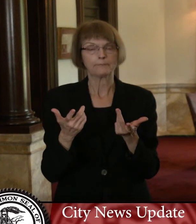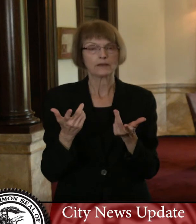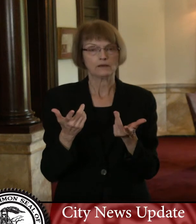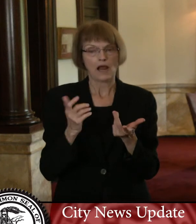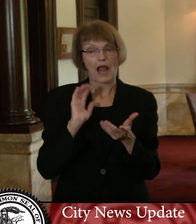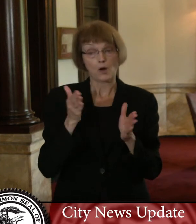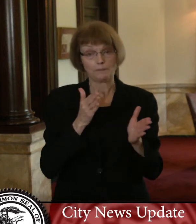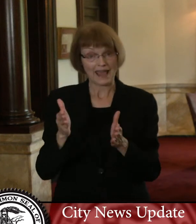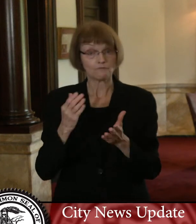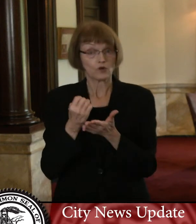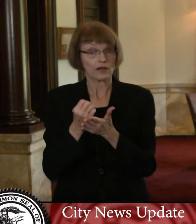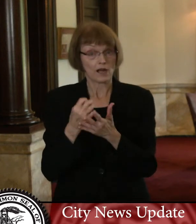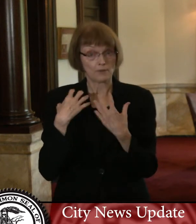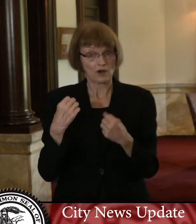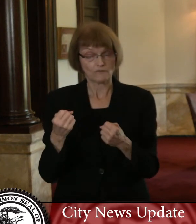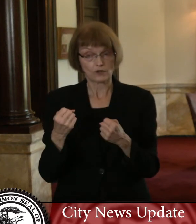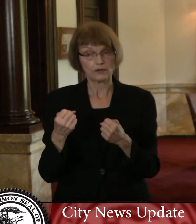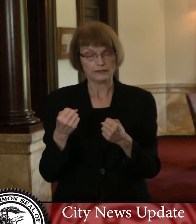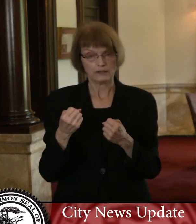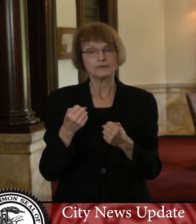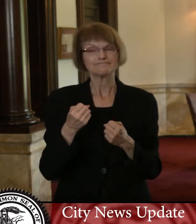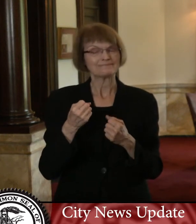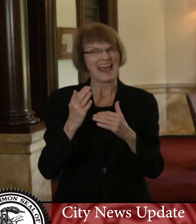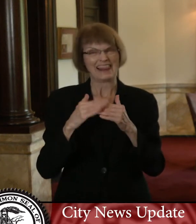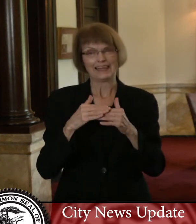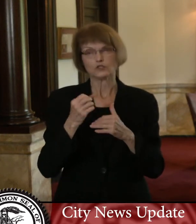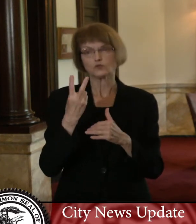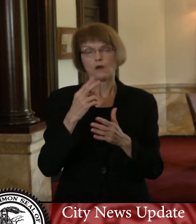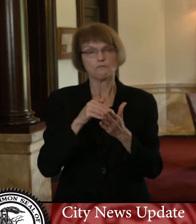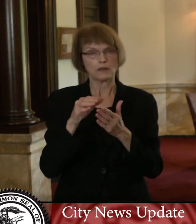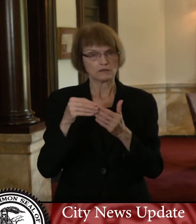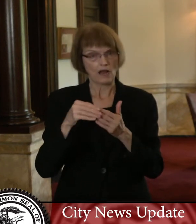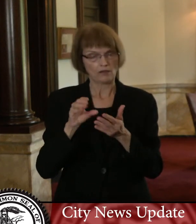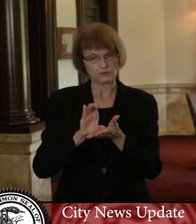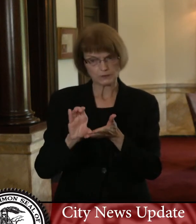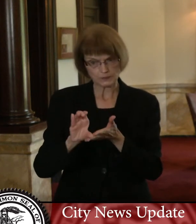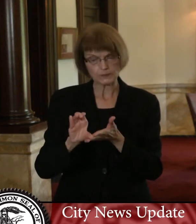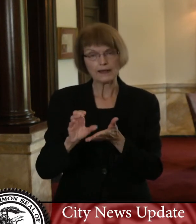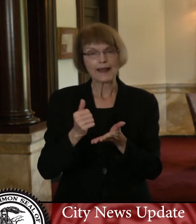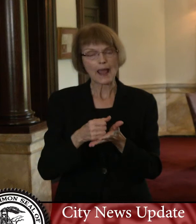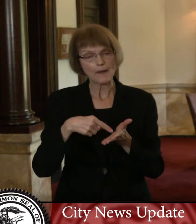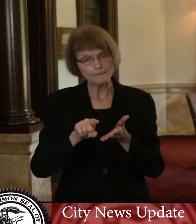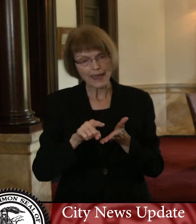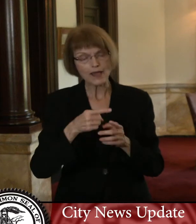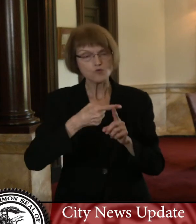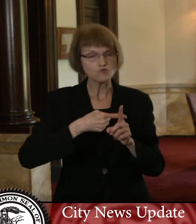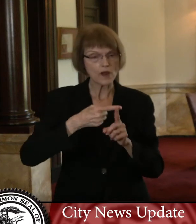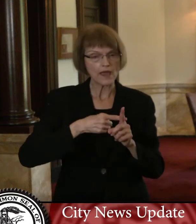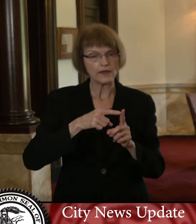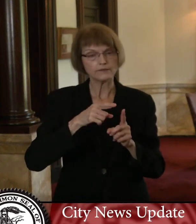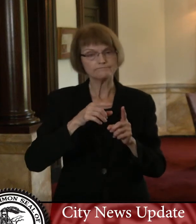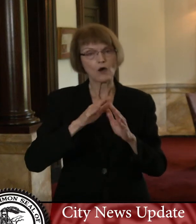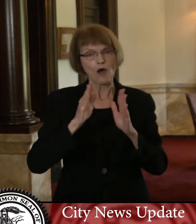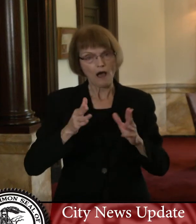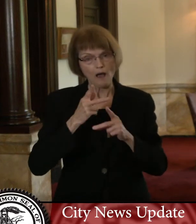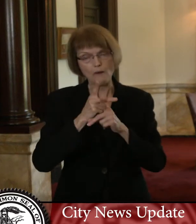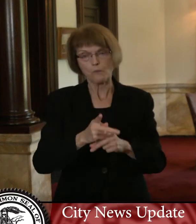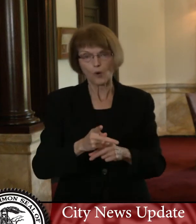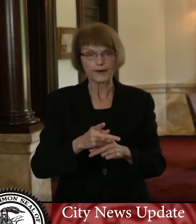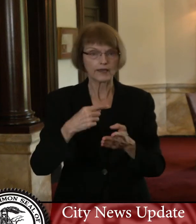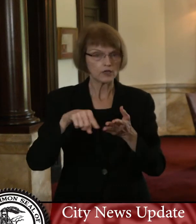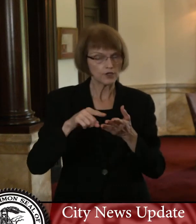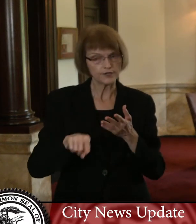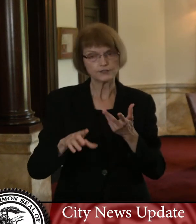have allocated at least $12 million to rent, mortgage, and utility assistance, and you'll see